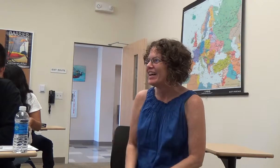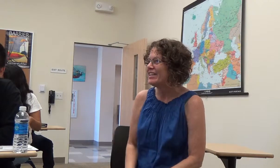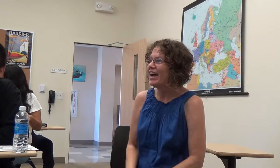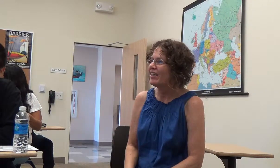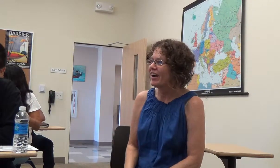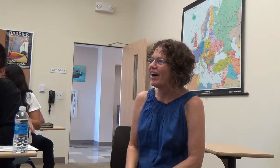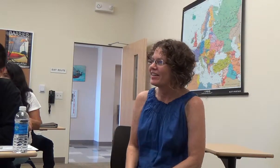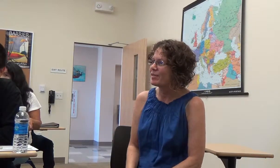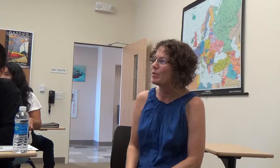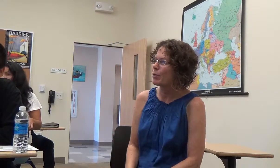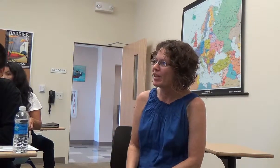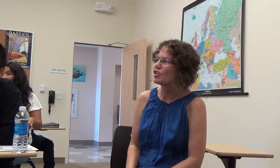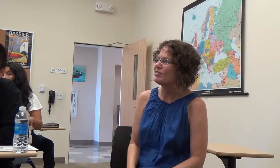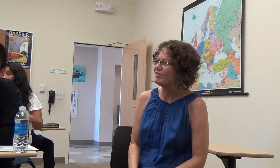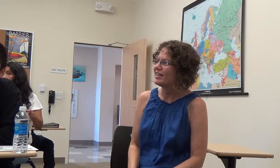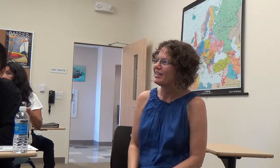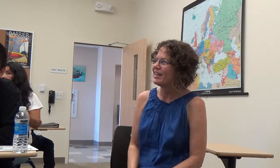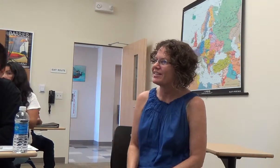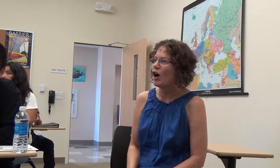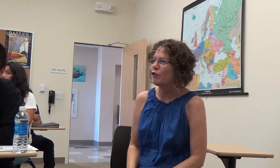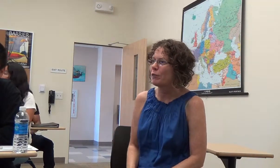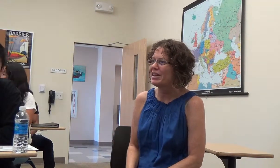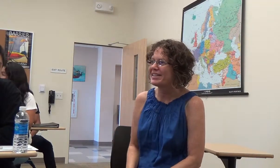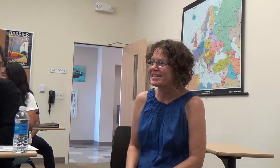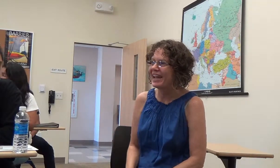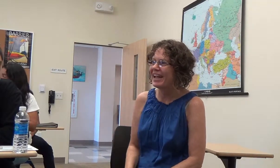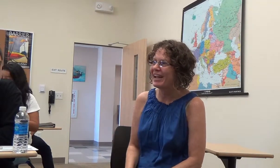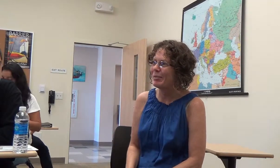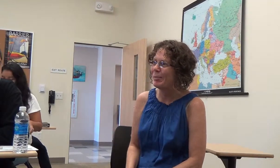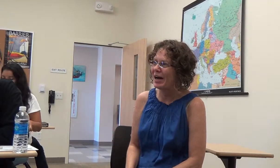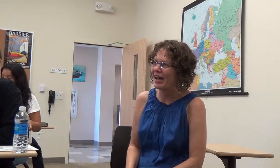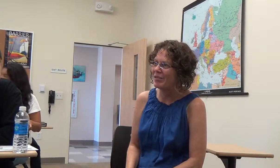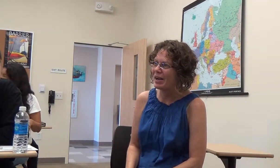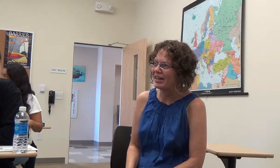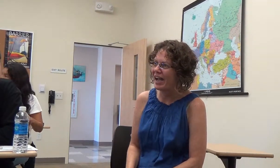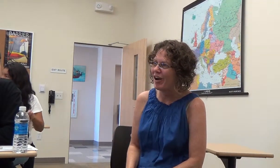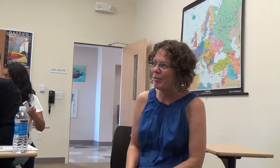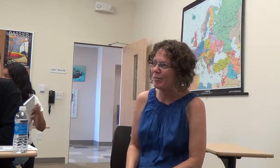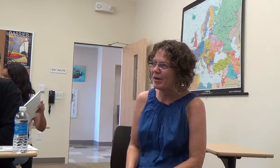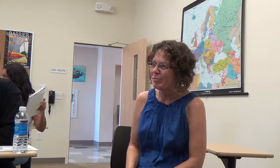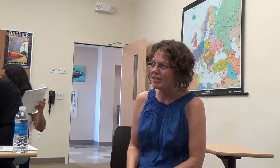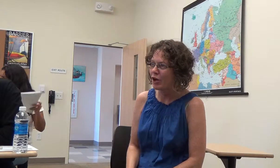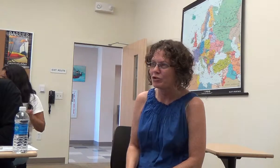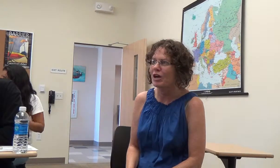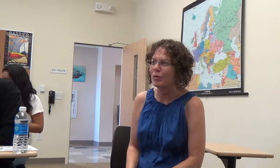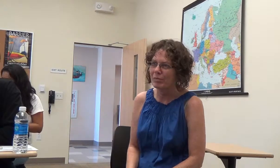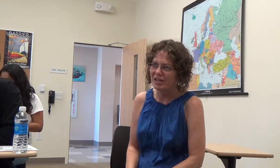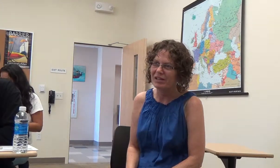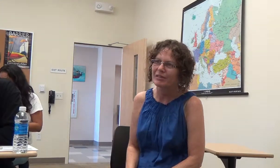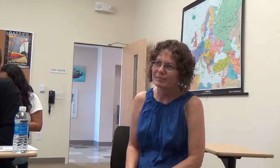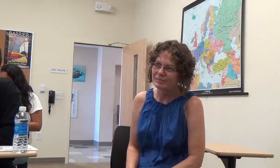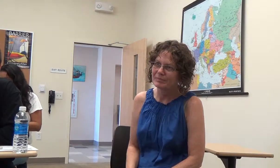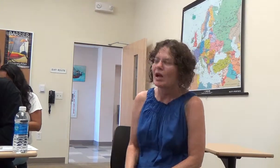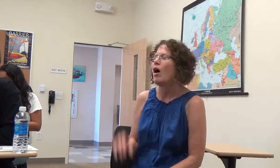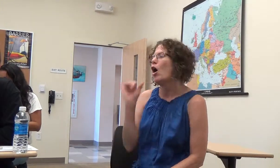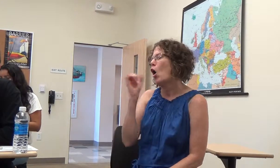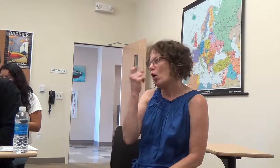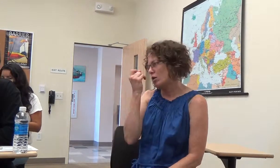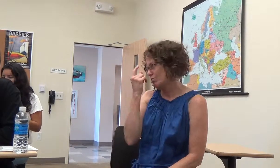That might be, that might It's be. hard for me to say, but right now, my daughter's not with me. Oh, okay.